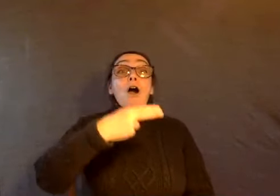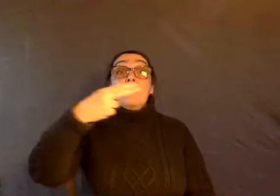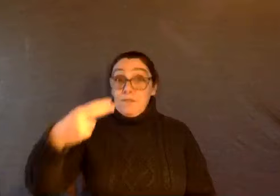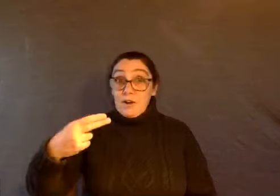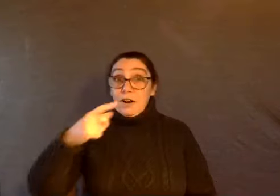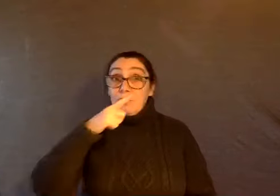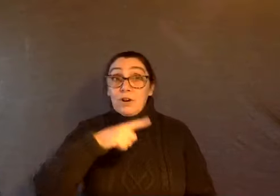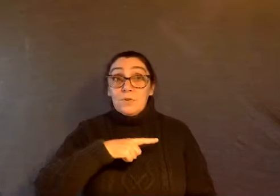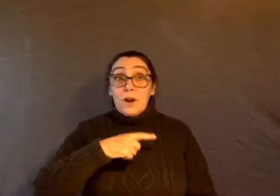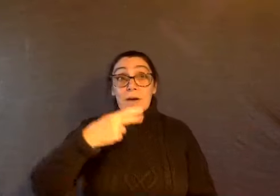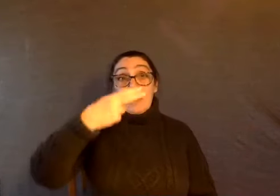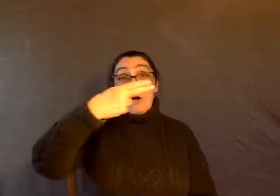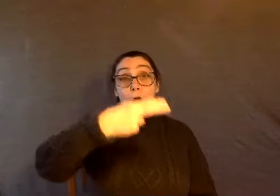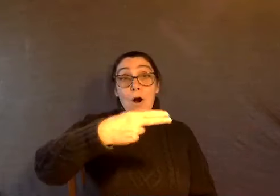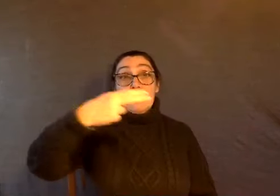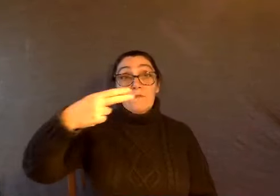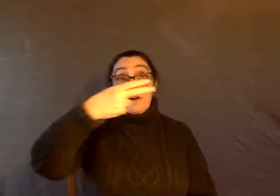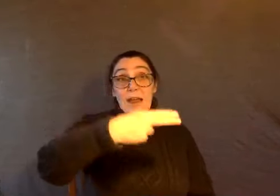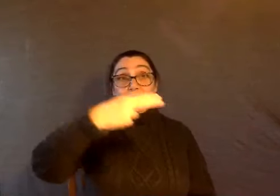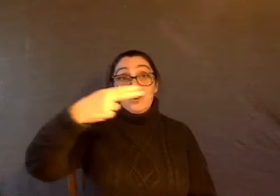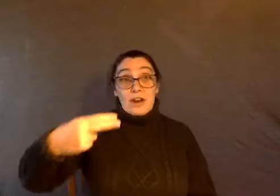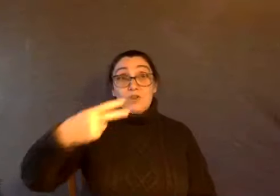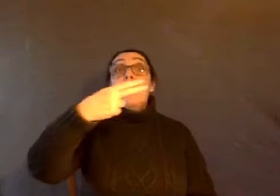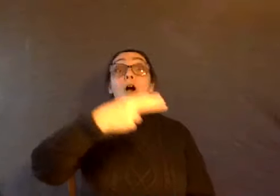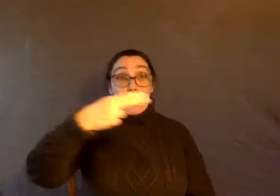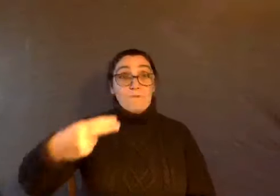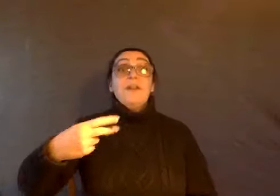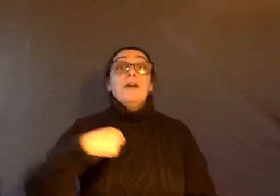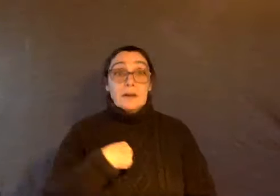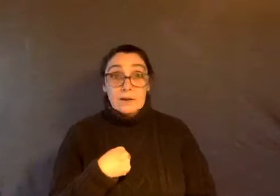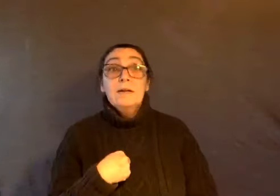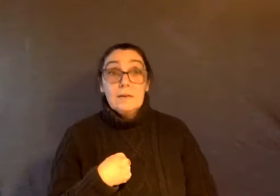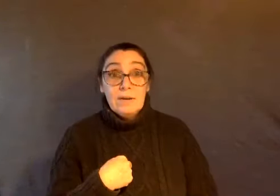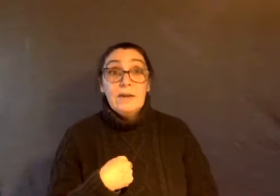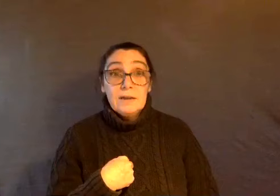Hard of hearing. Laureen was talking about hard of hearing. HH. Hard of hearing. Me.